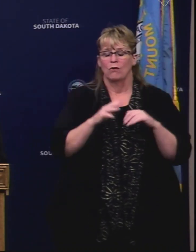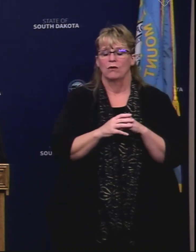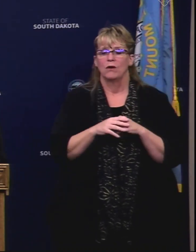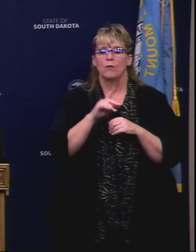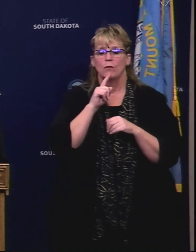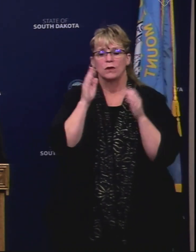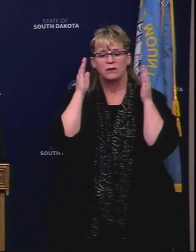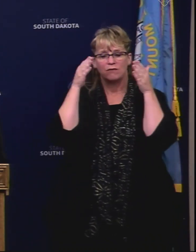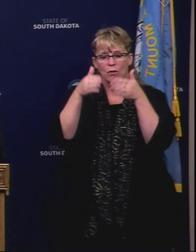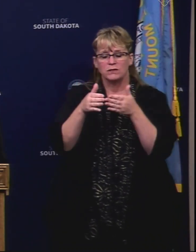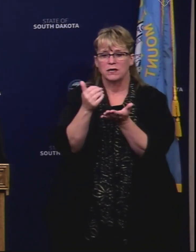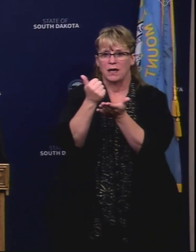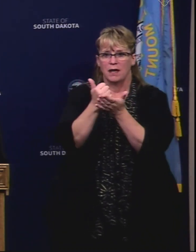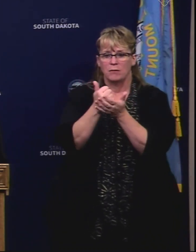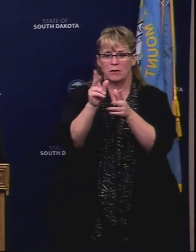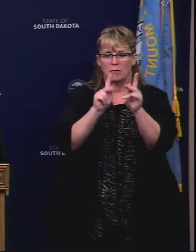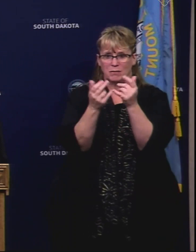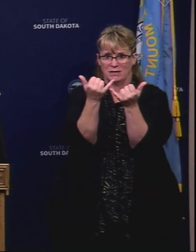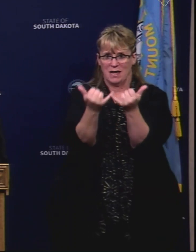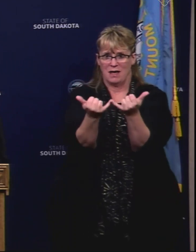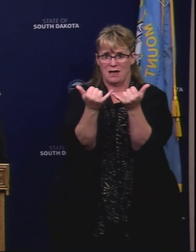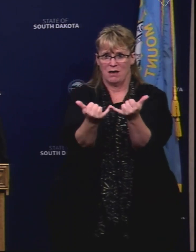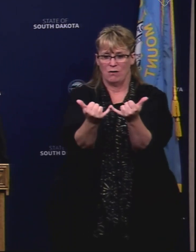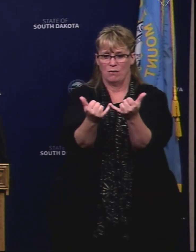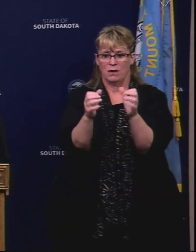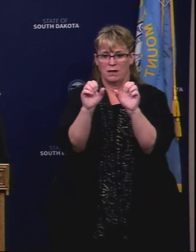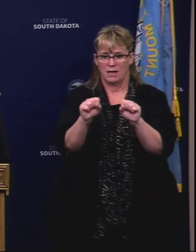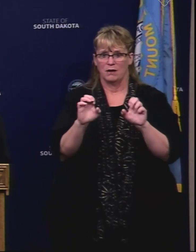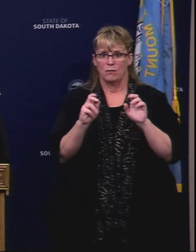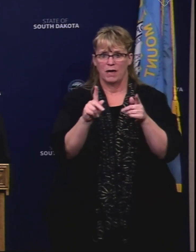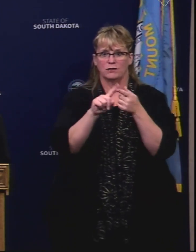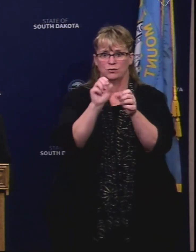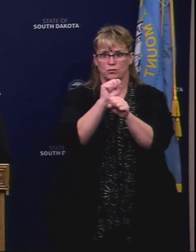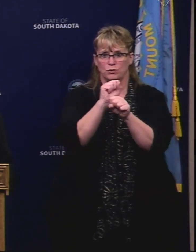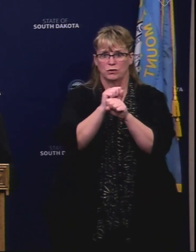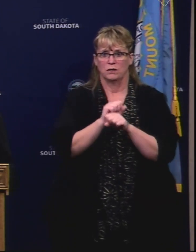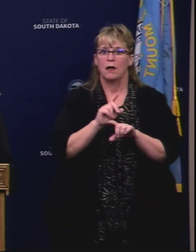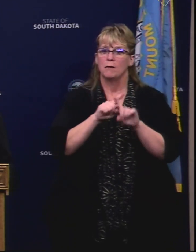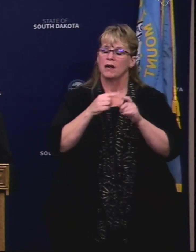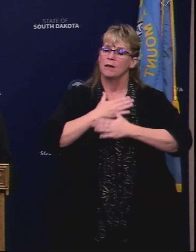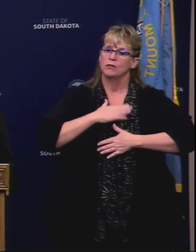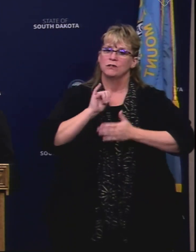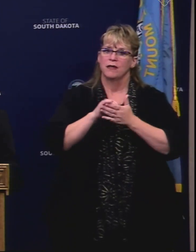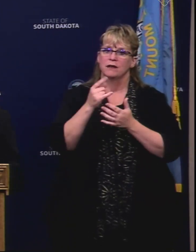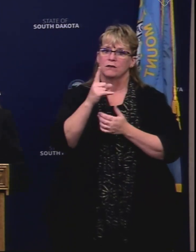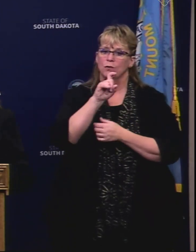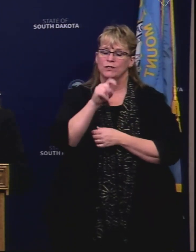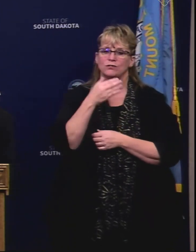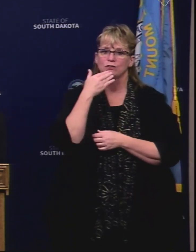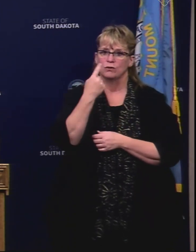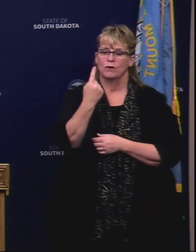on helping people know where they're at right now so that they can get back to work. But I appreciate that question. That's a good one.